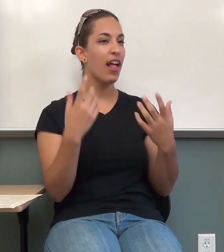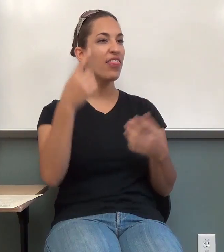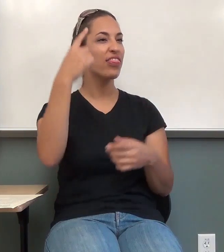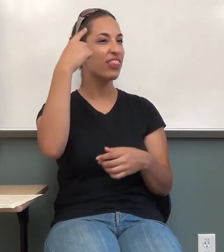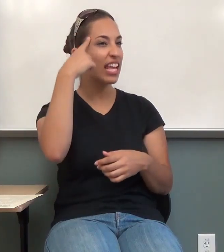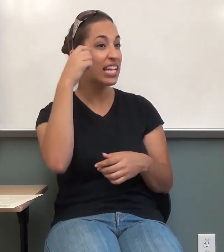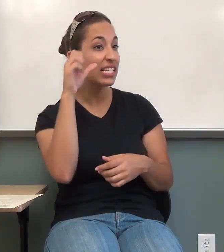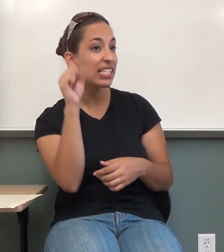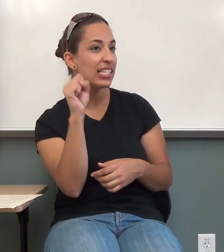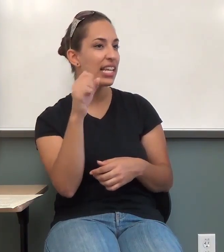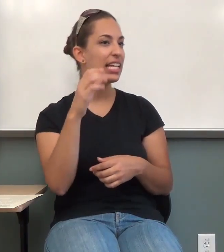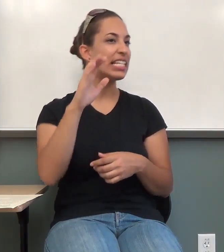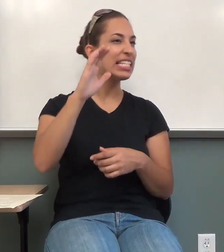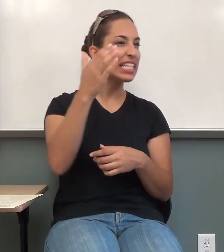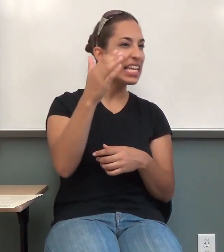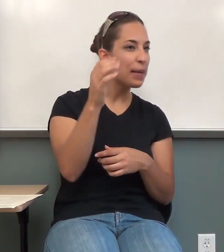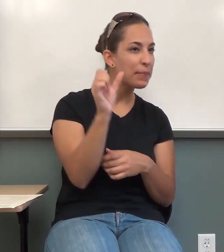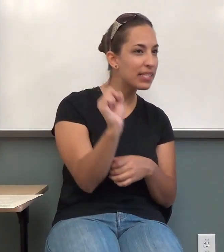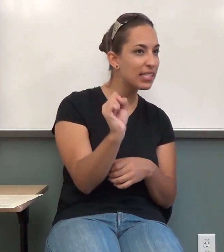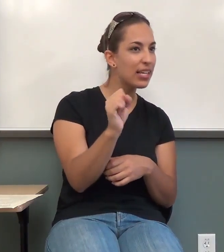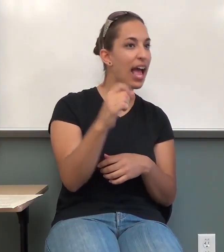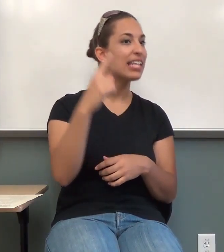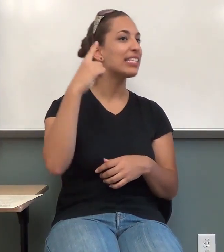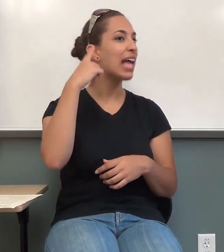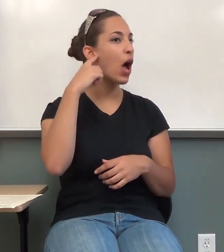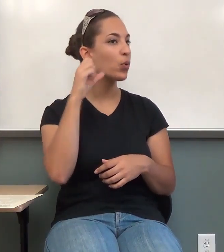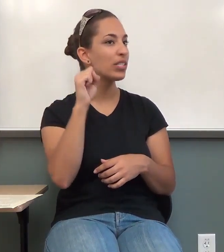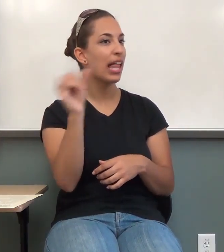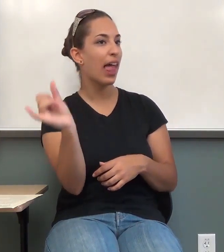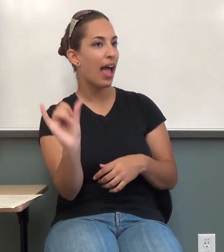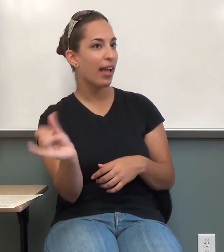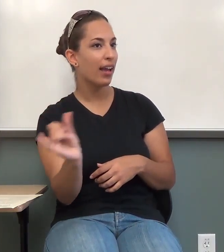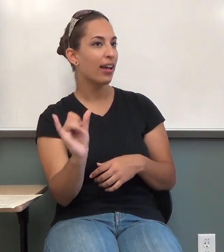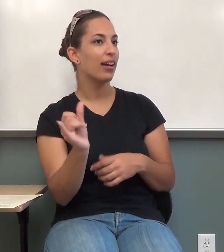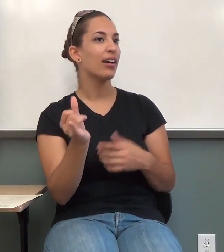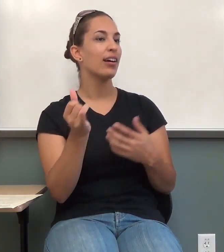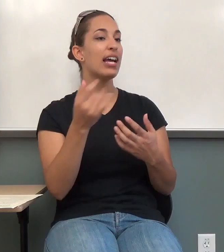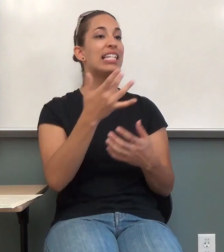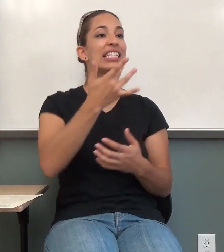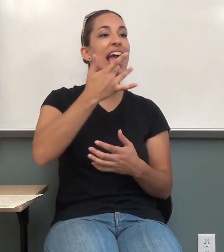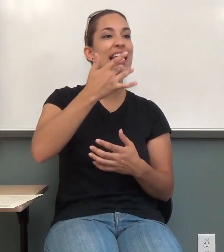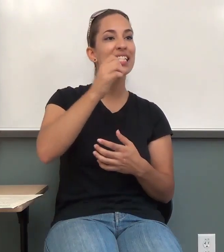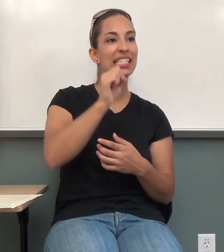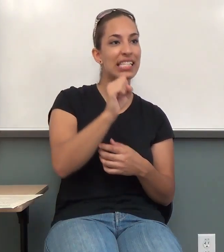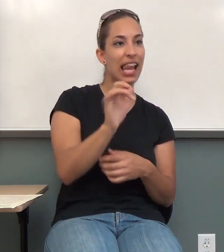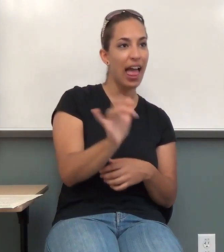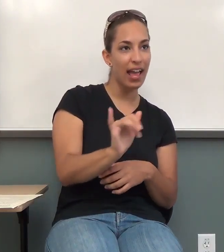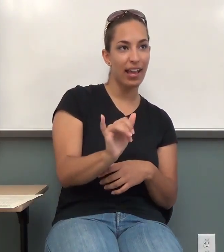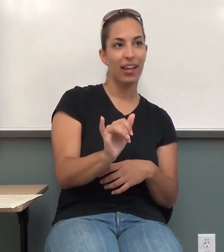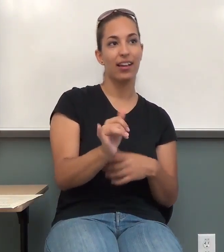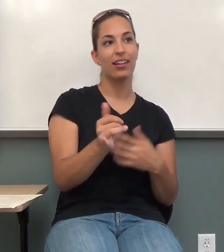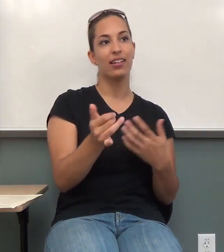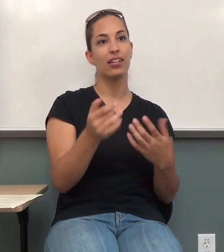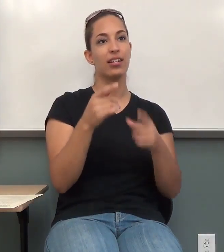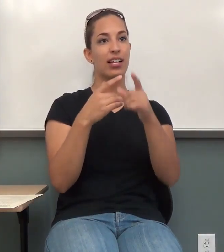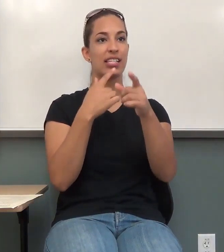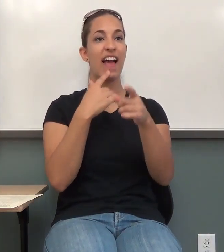Yeah. seems, sounds like, tastes like, right? Feels. Like.